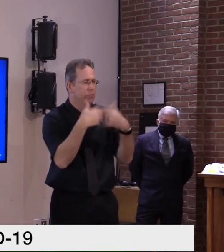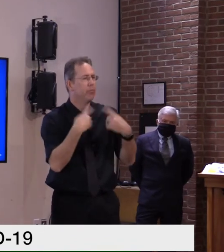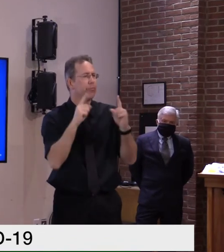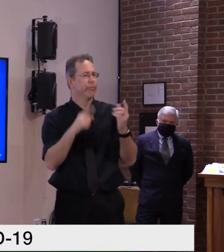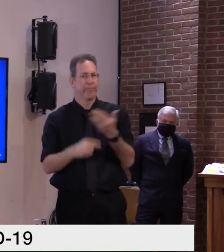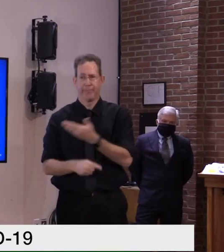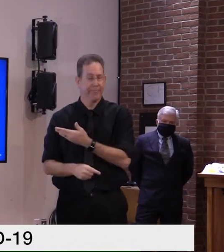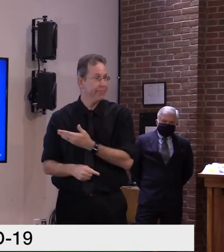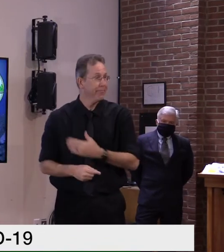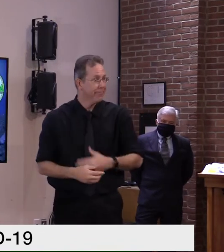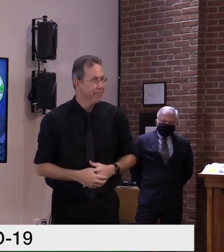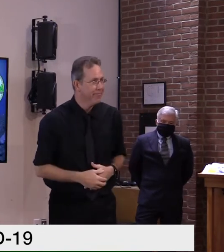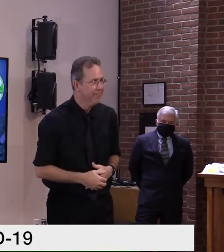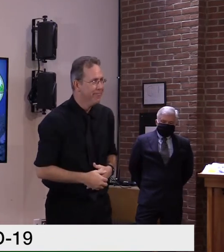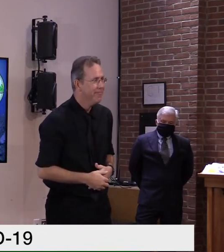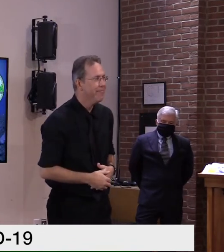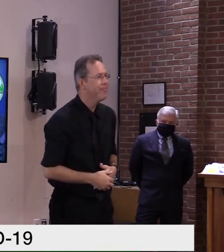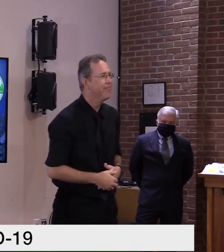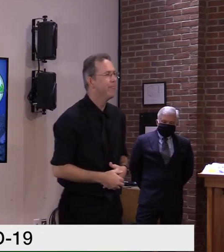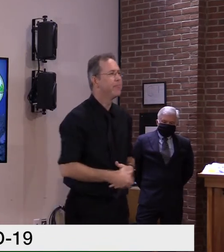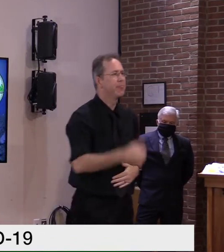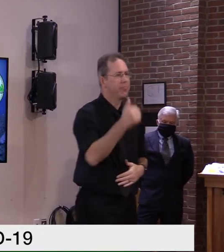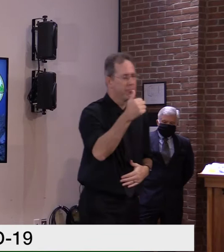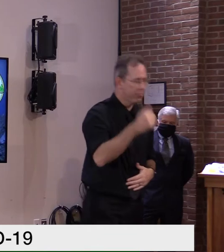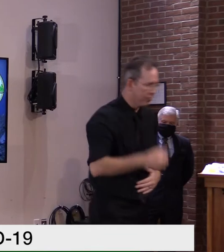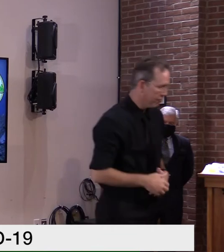Aaron, BT Digger.